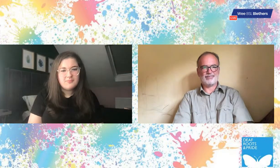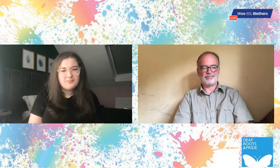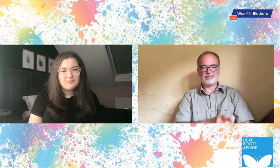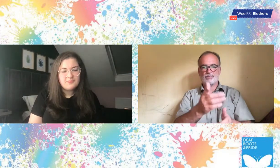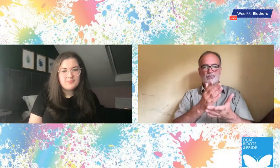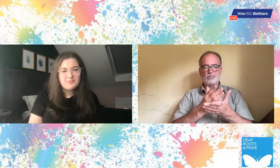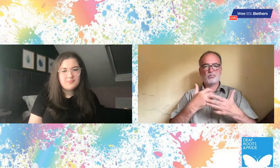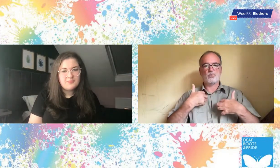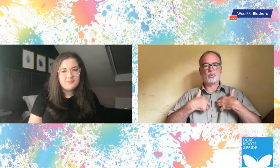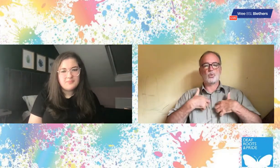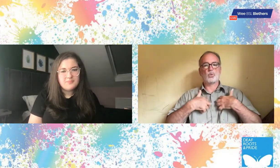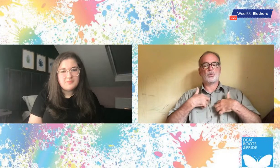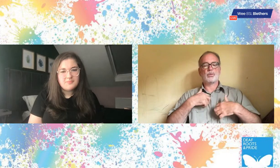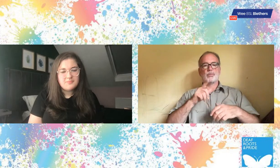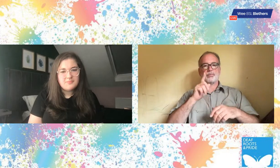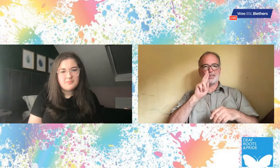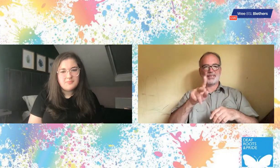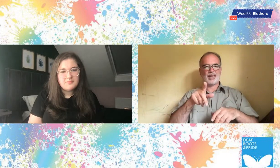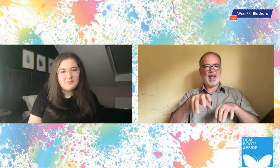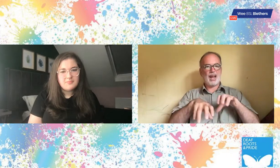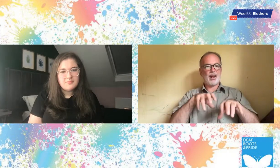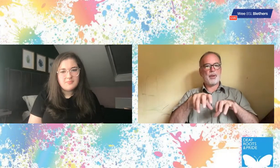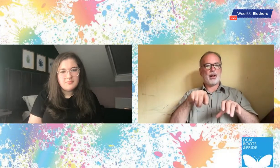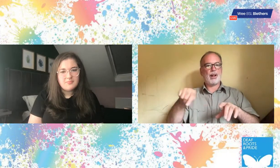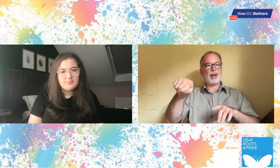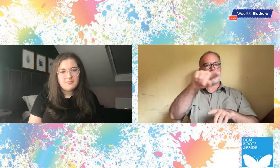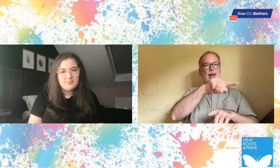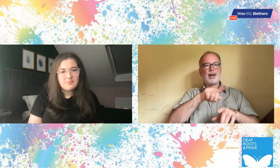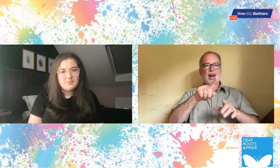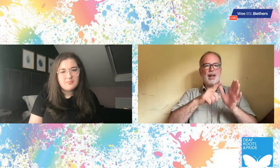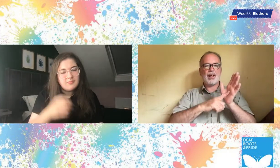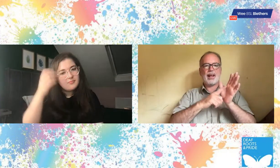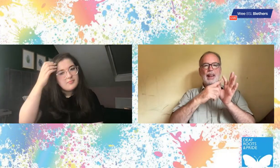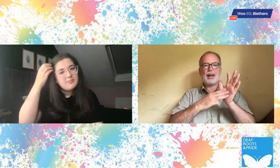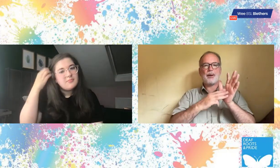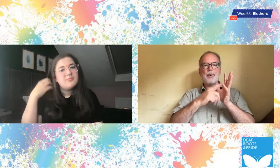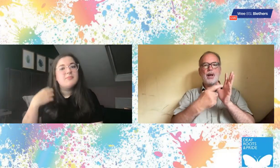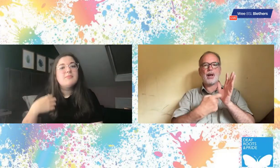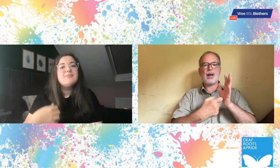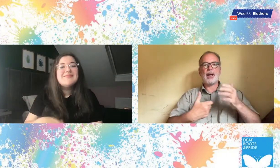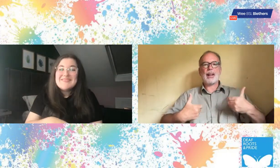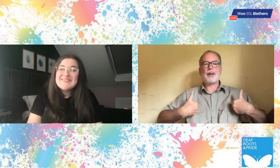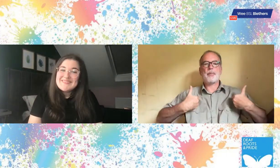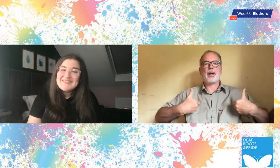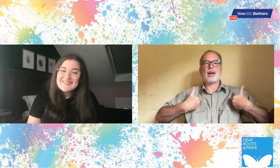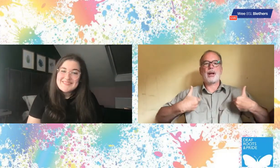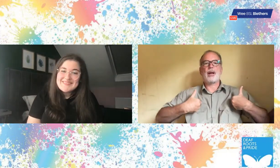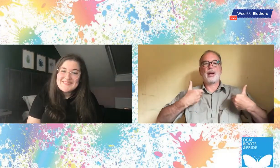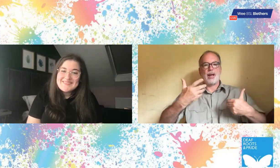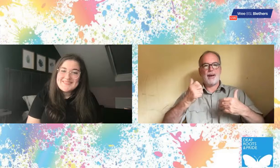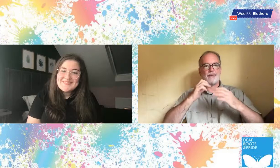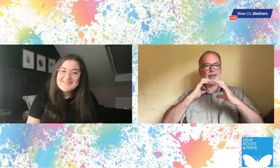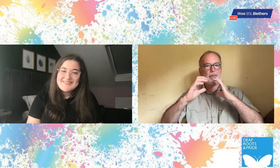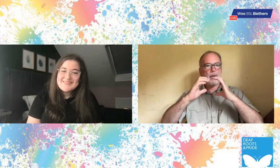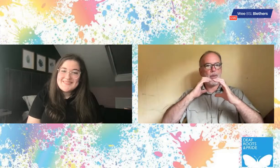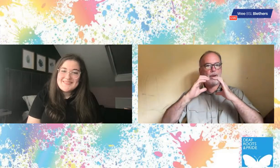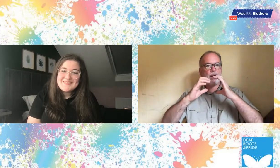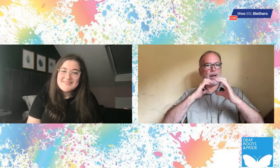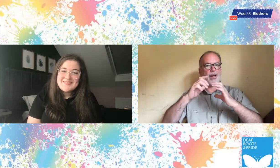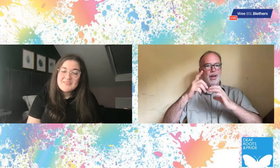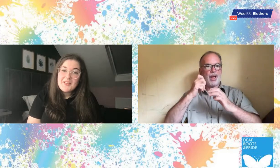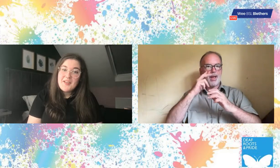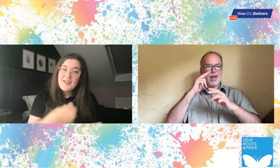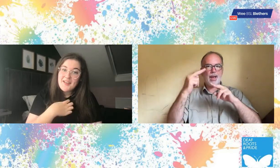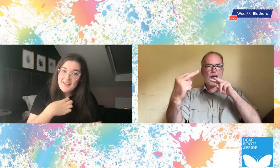amazing things about wildlife. So, again, how did you do that? Yeah. And what's been interesting is to see the